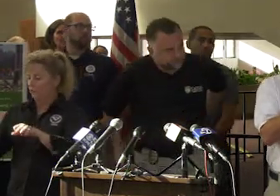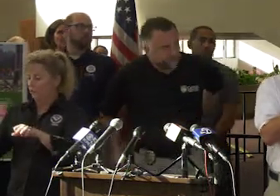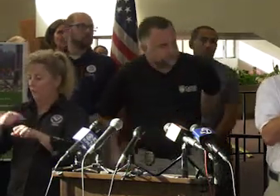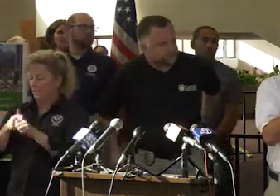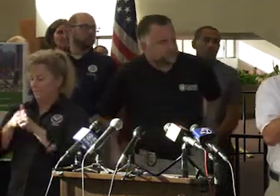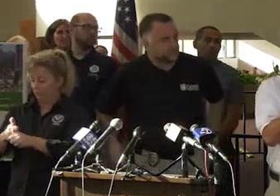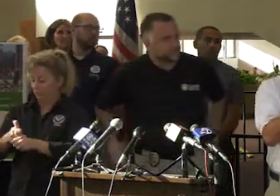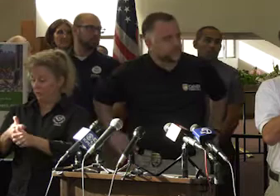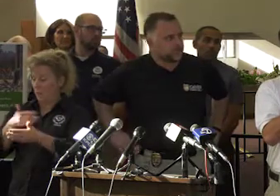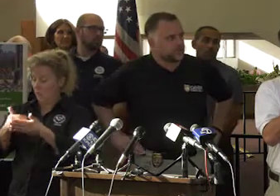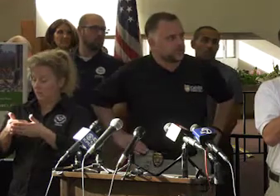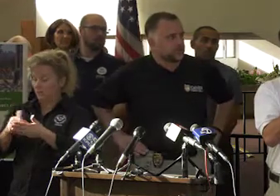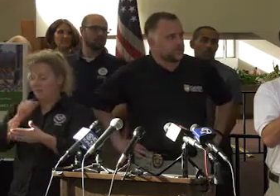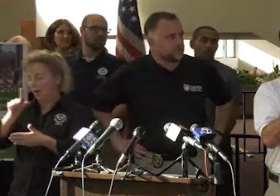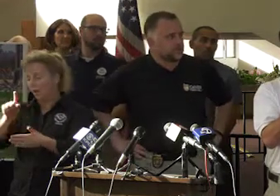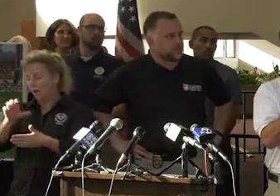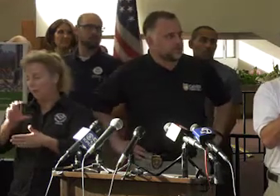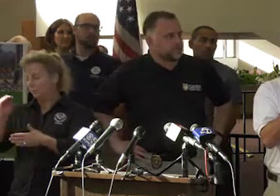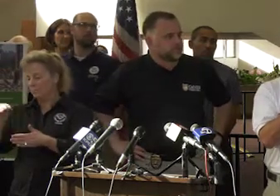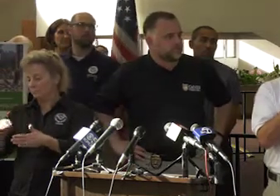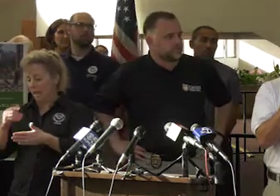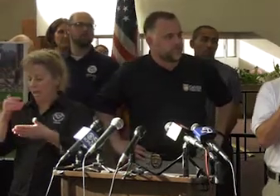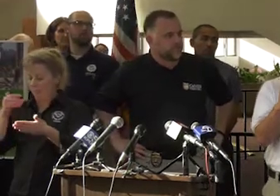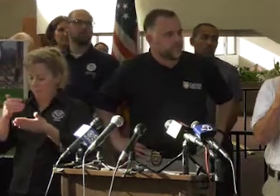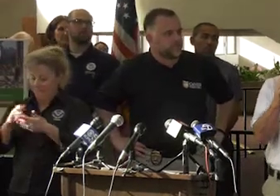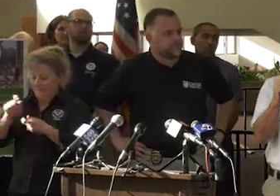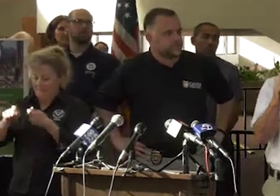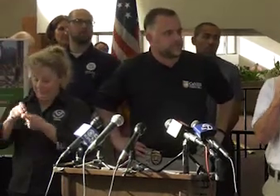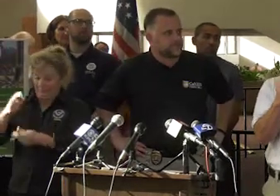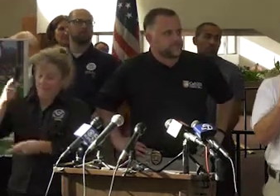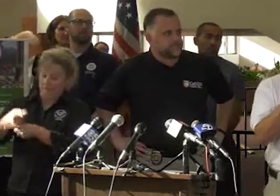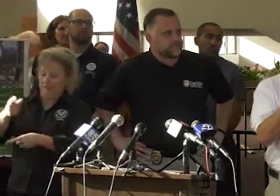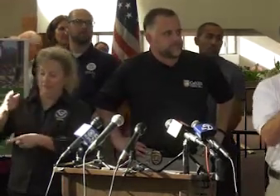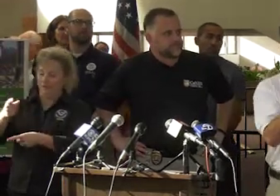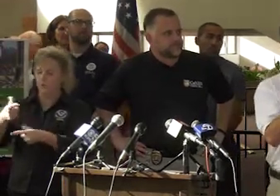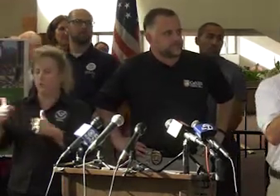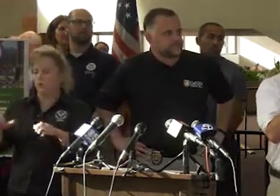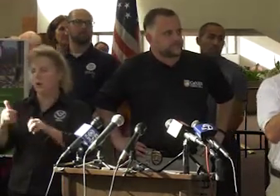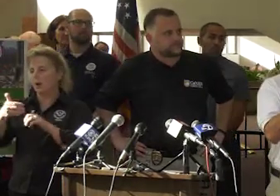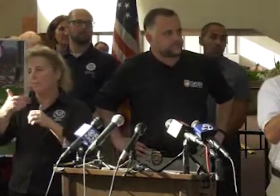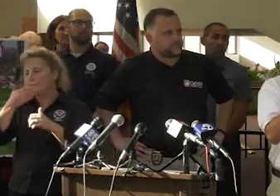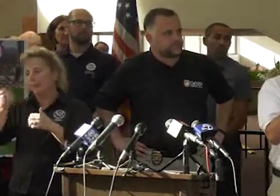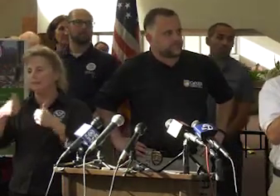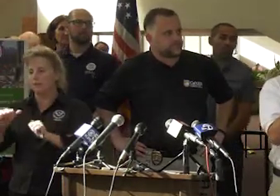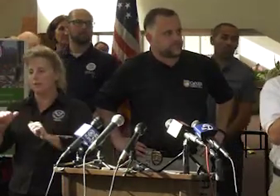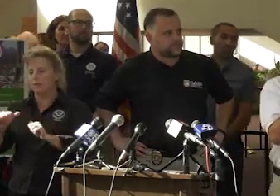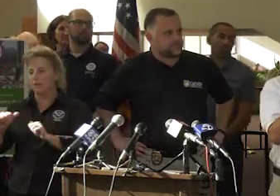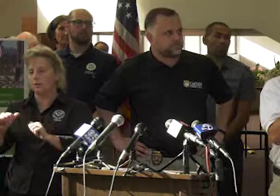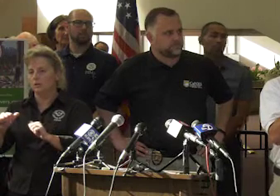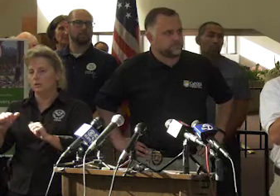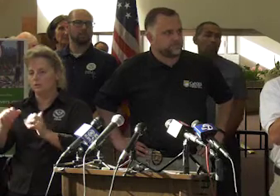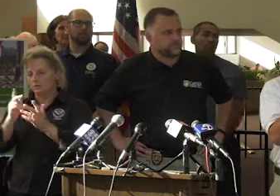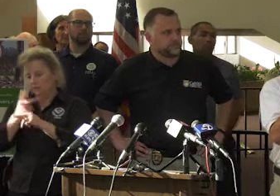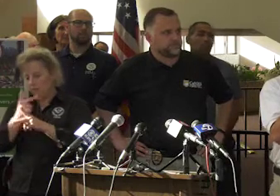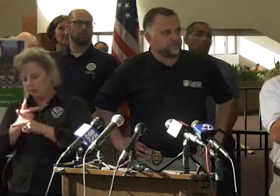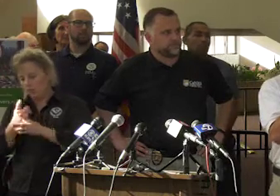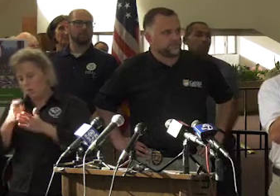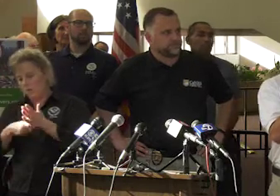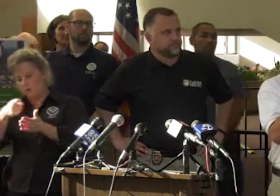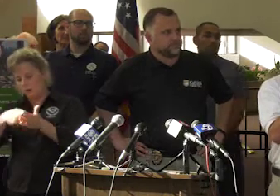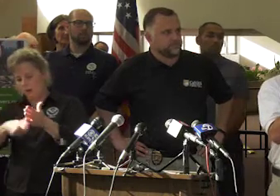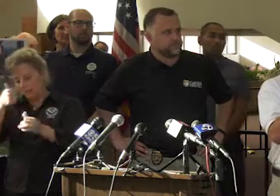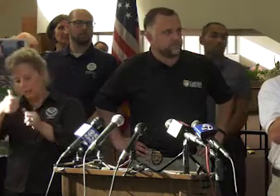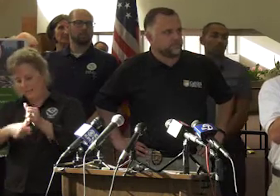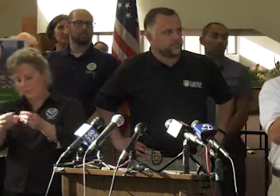very closely. It's not 100% accurate, but we're going to do our best effort to track exactly what's pulled from each property so that we'll have